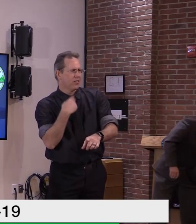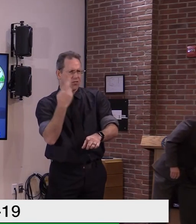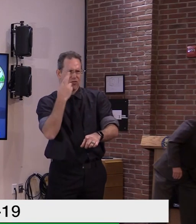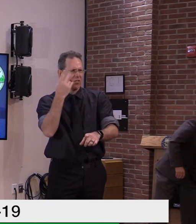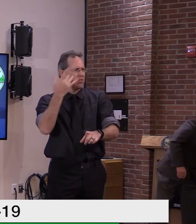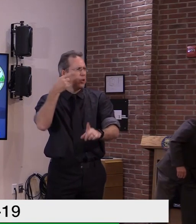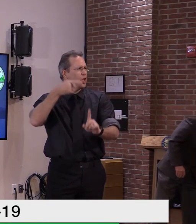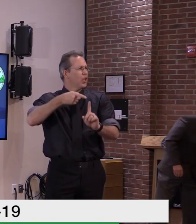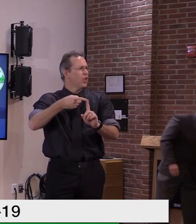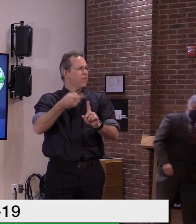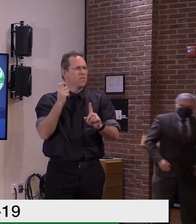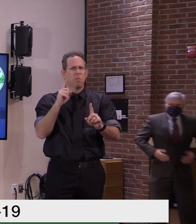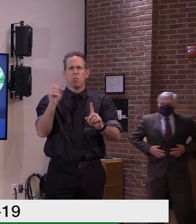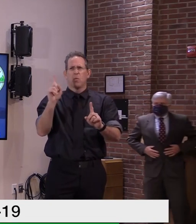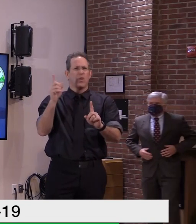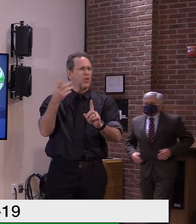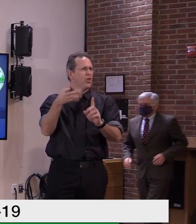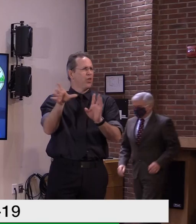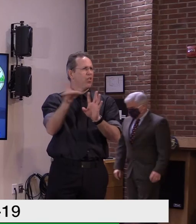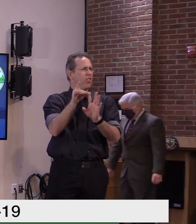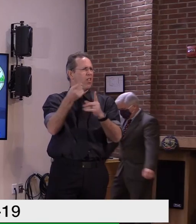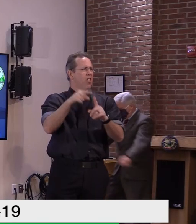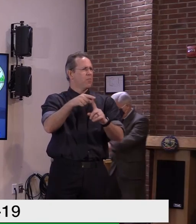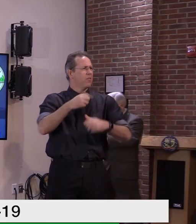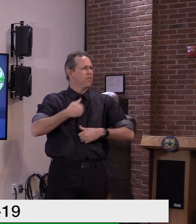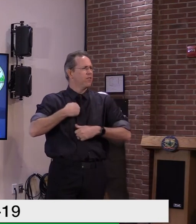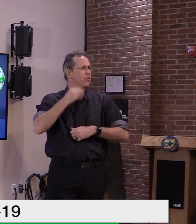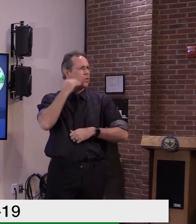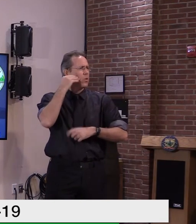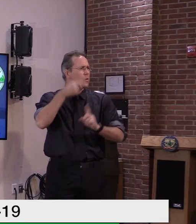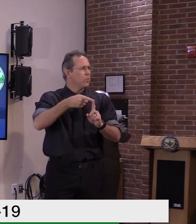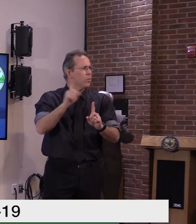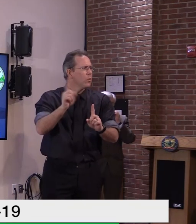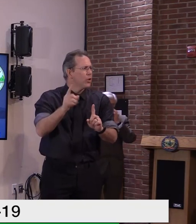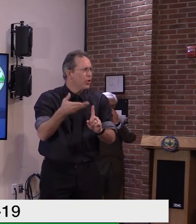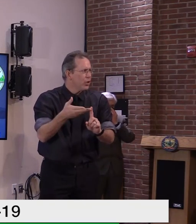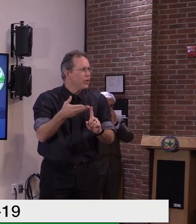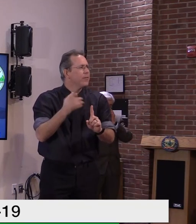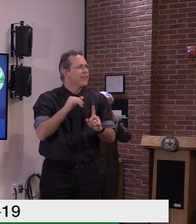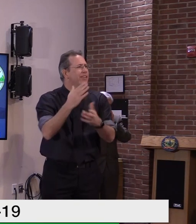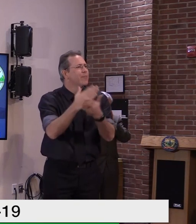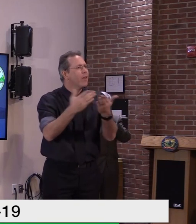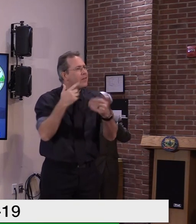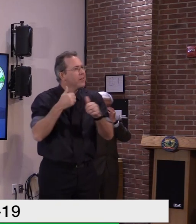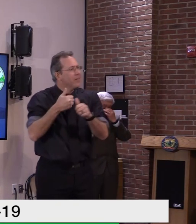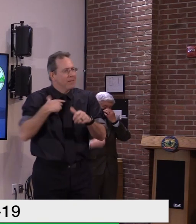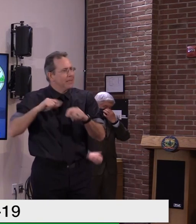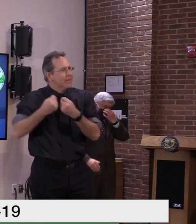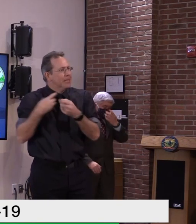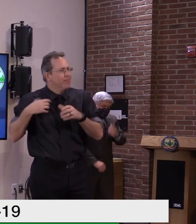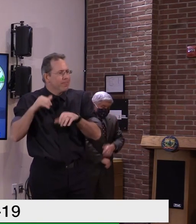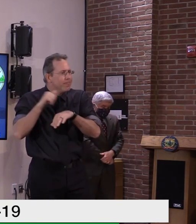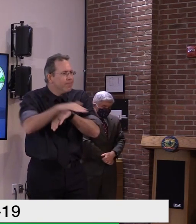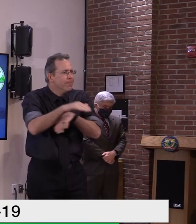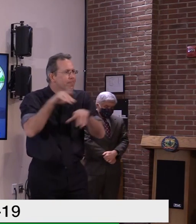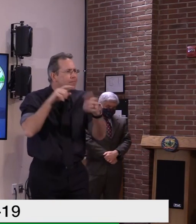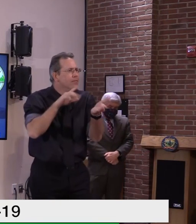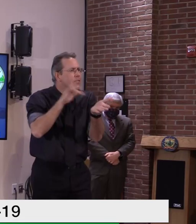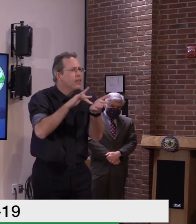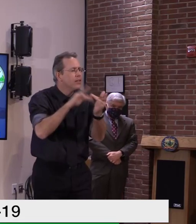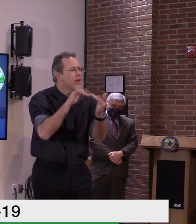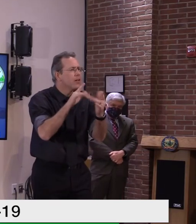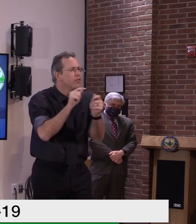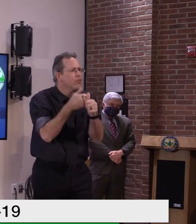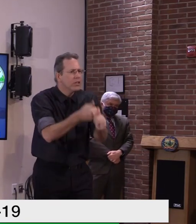obviously that's going to be part of what we do when we interview all of the cases and do the contact